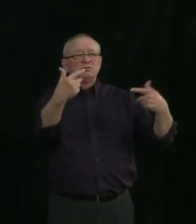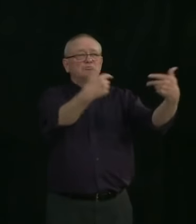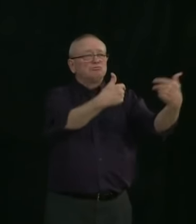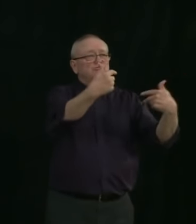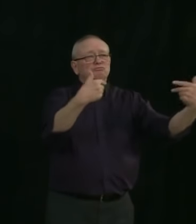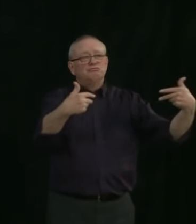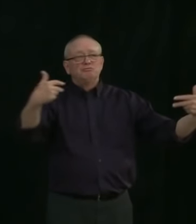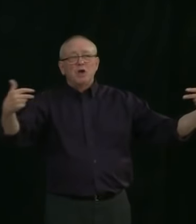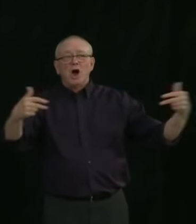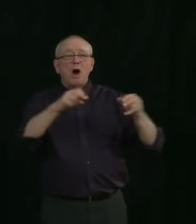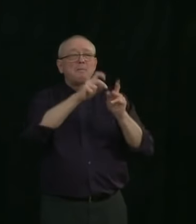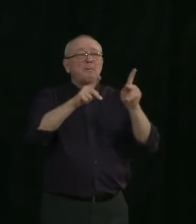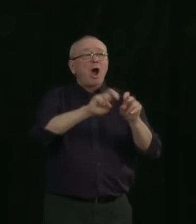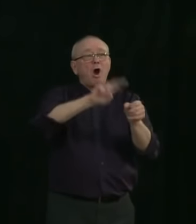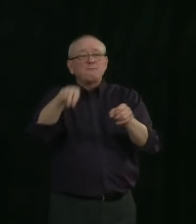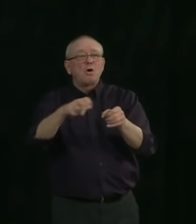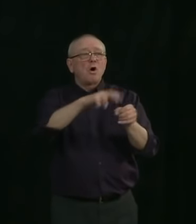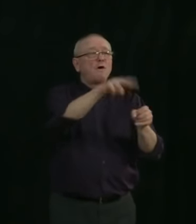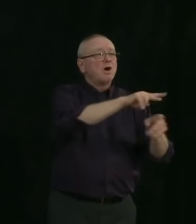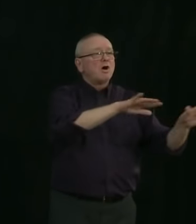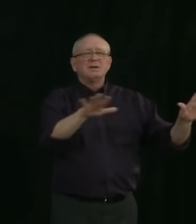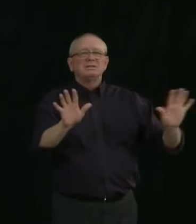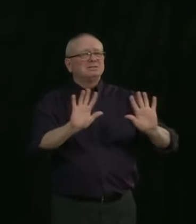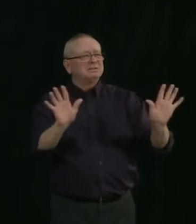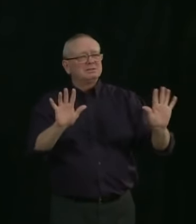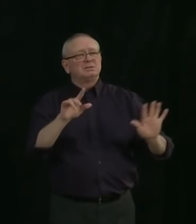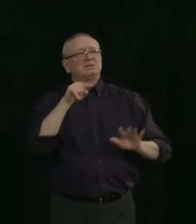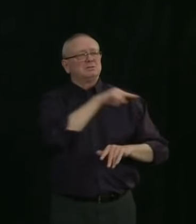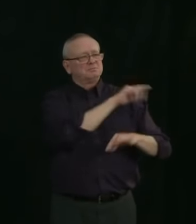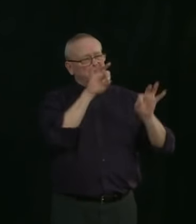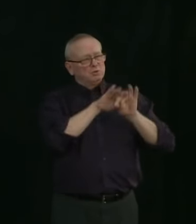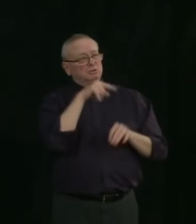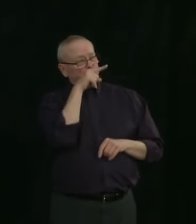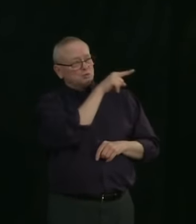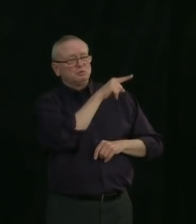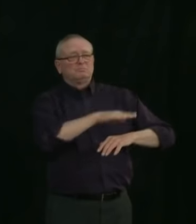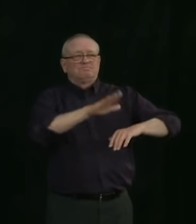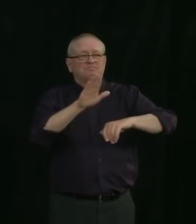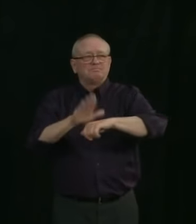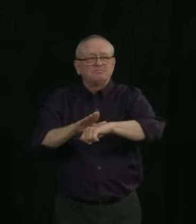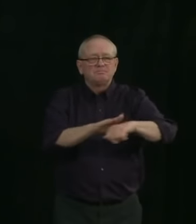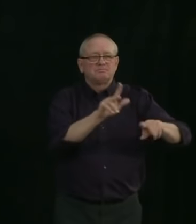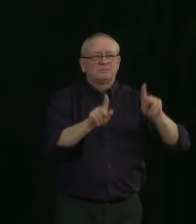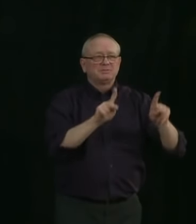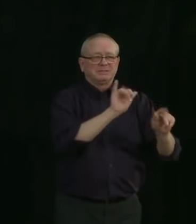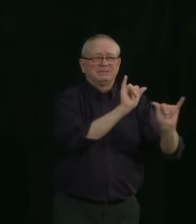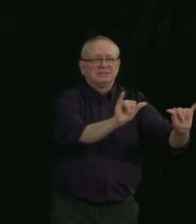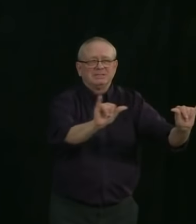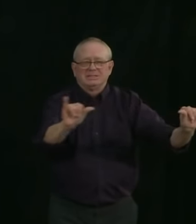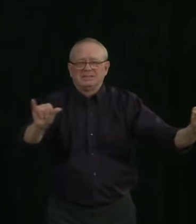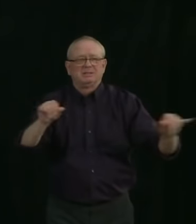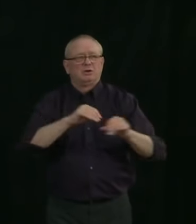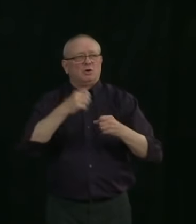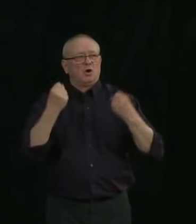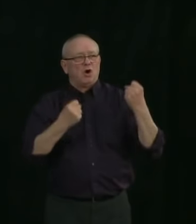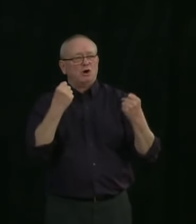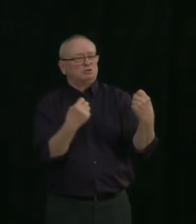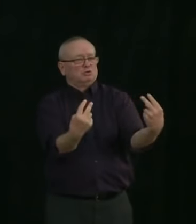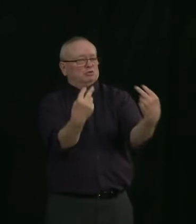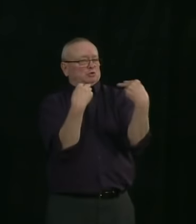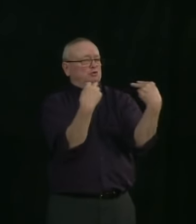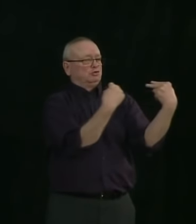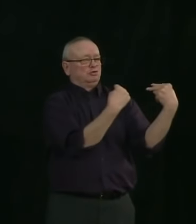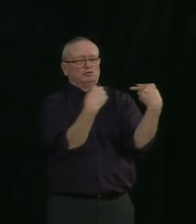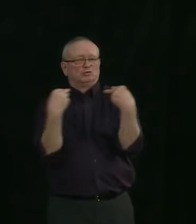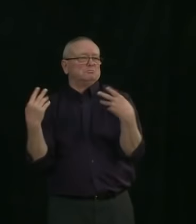times. As the minister mentioned, do not travel this weekend. Stay home. Stay in your community and on